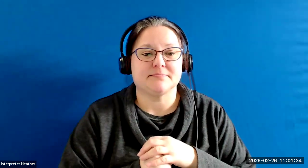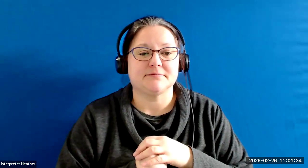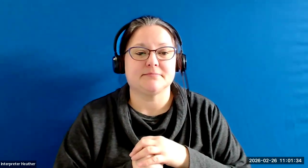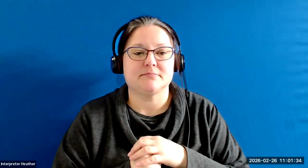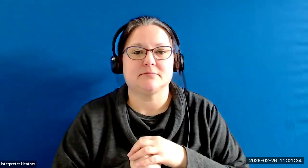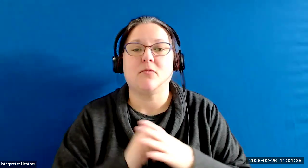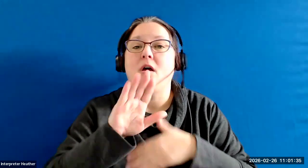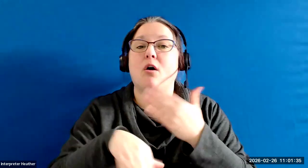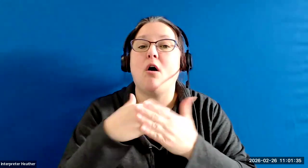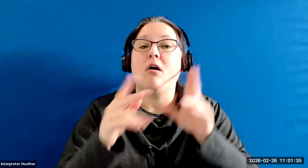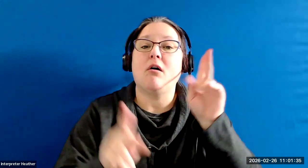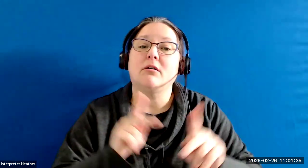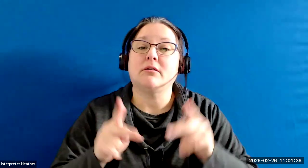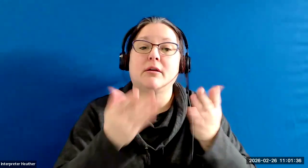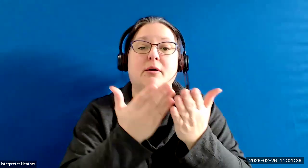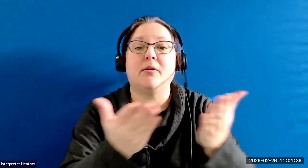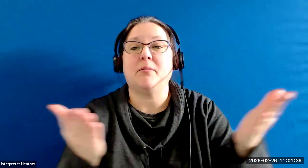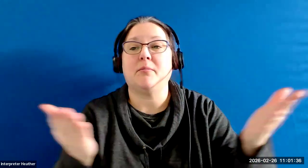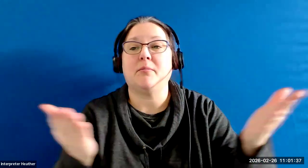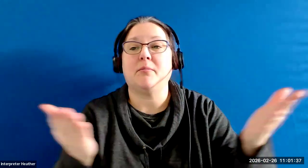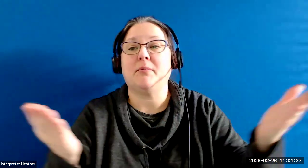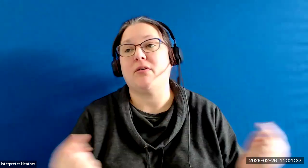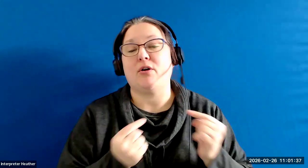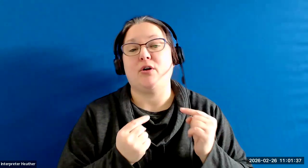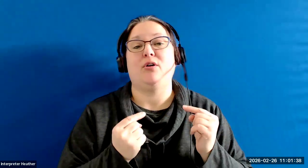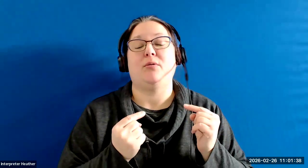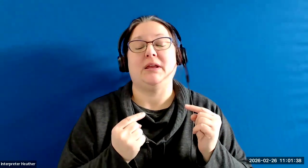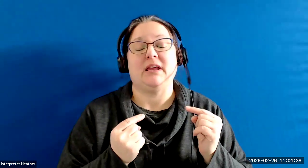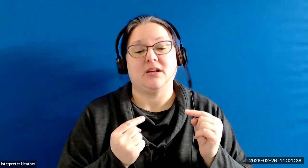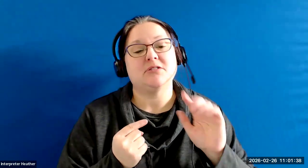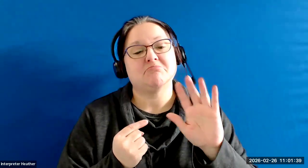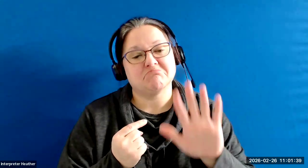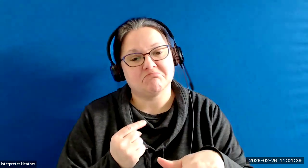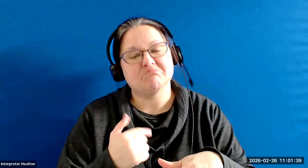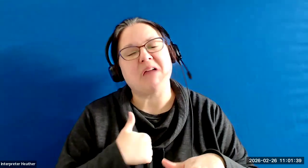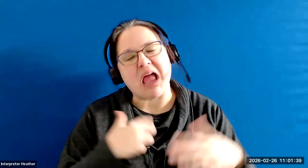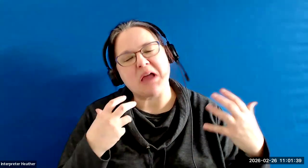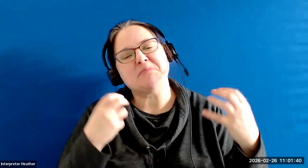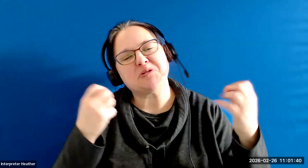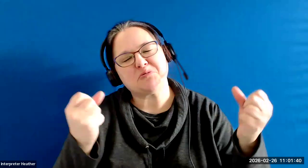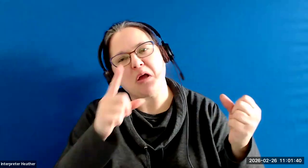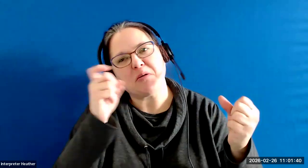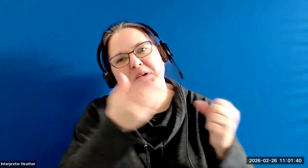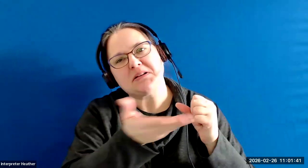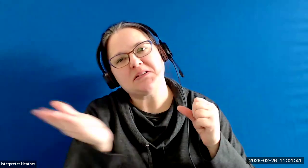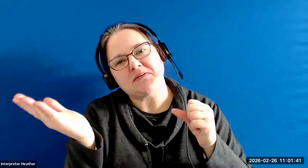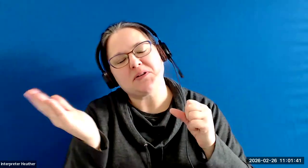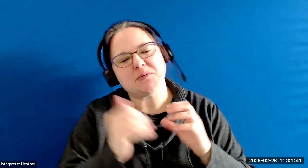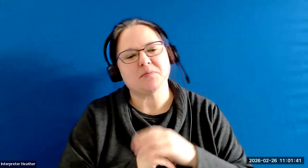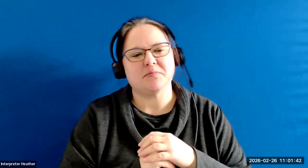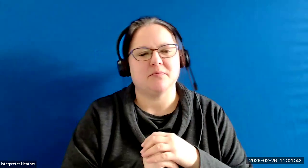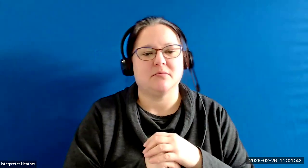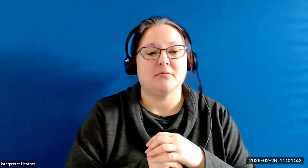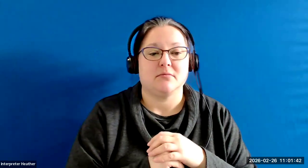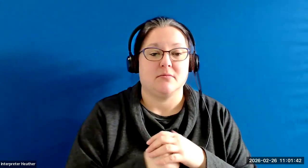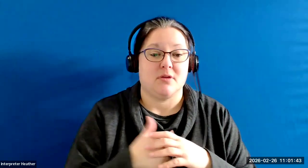Amen to everyone who ever hurt me. I'm stronger 'cause of them. And I